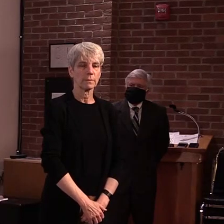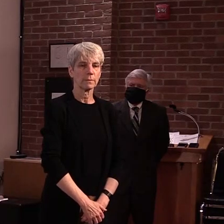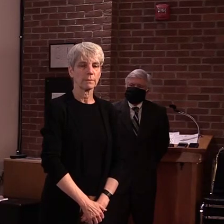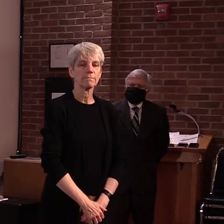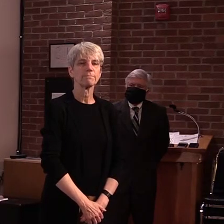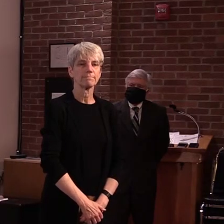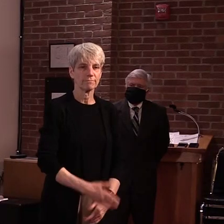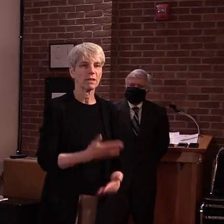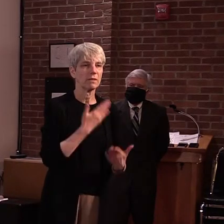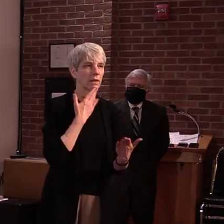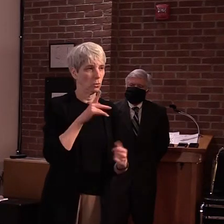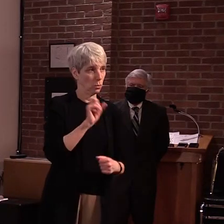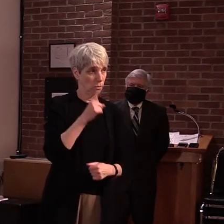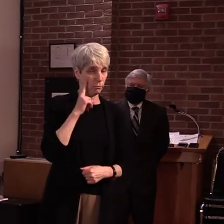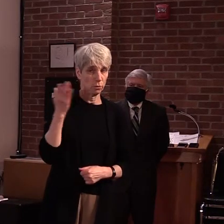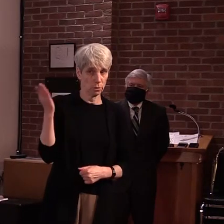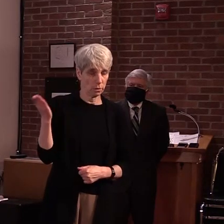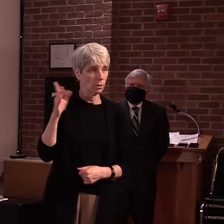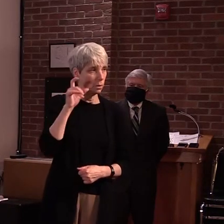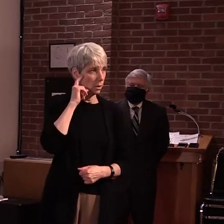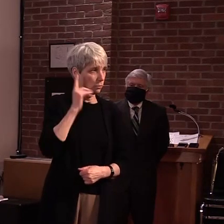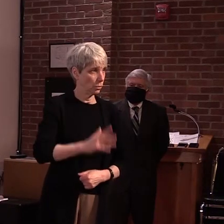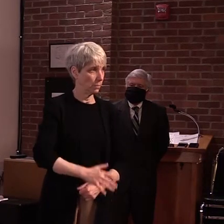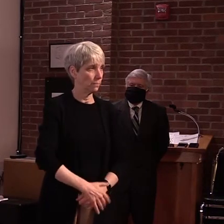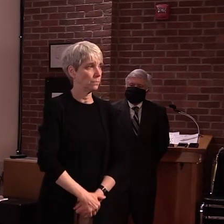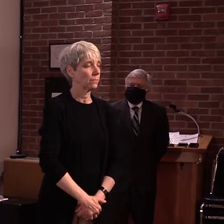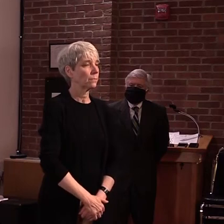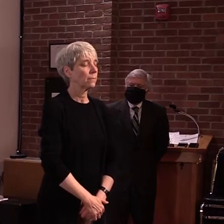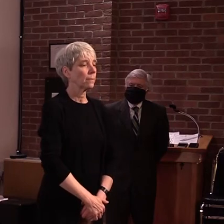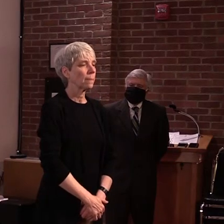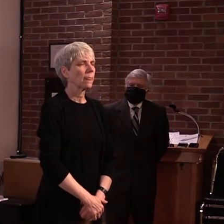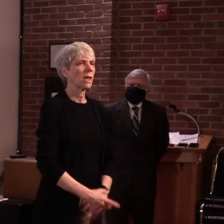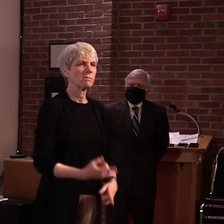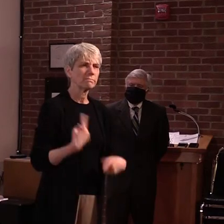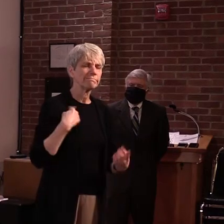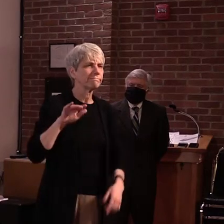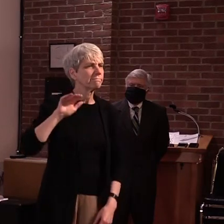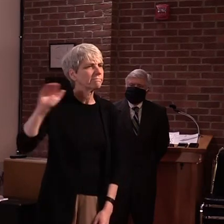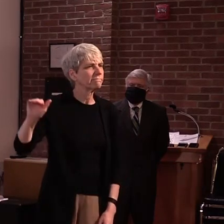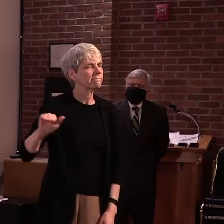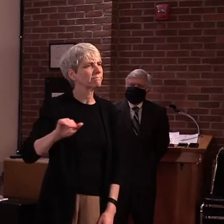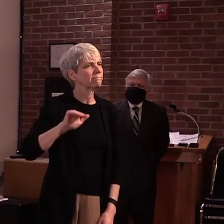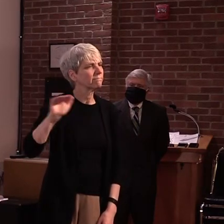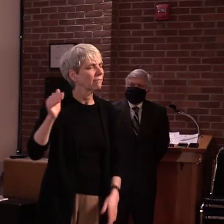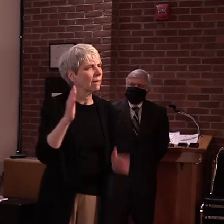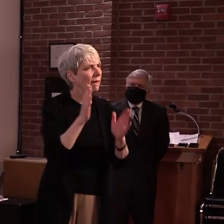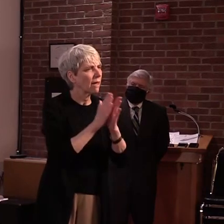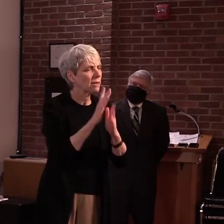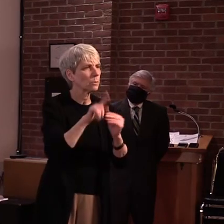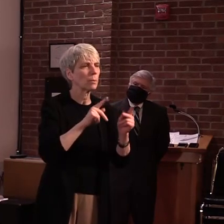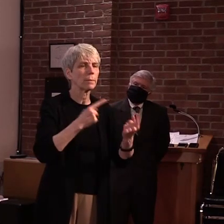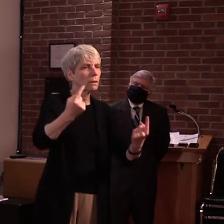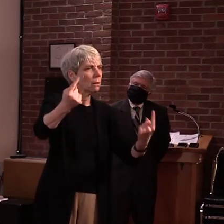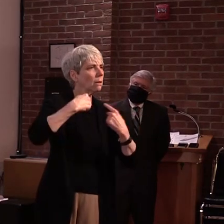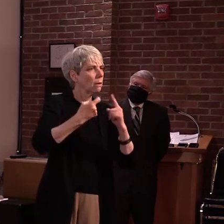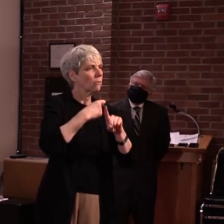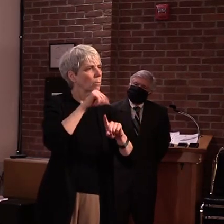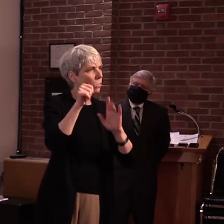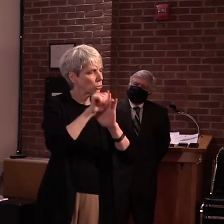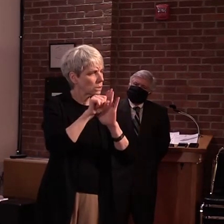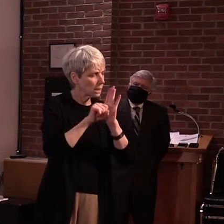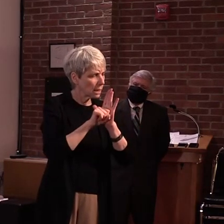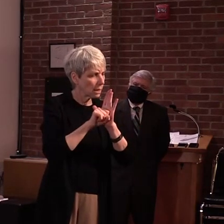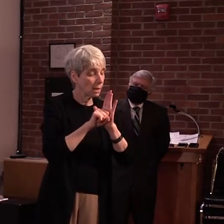Thank you, this is for the governor. We've asked several times about the travel from out of state, and a representative of your